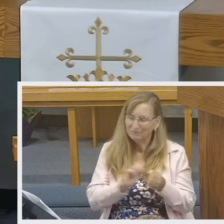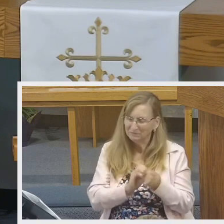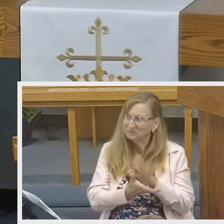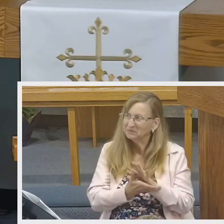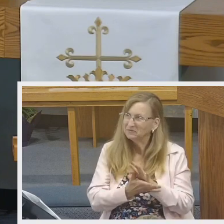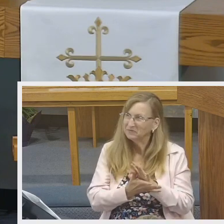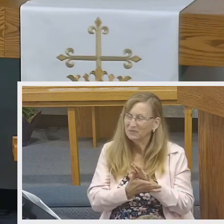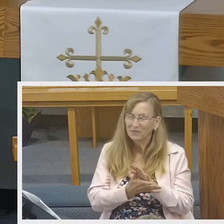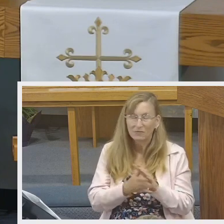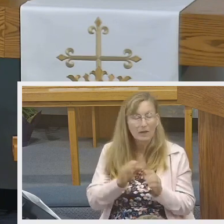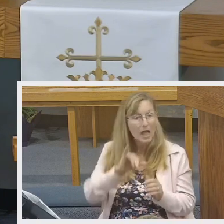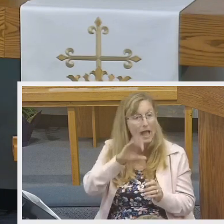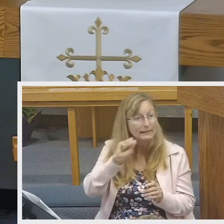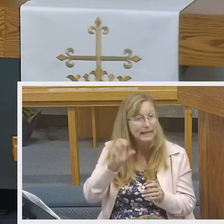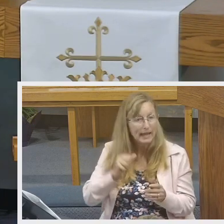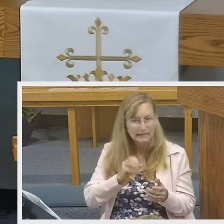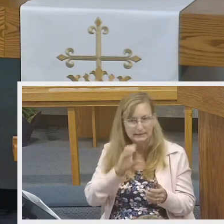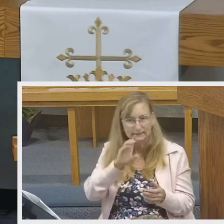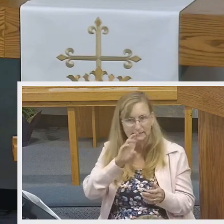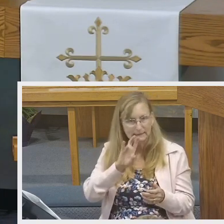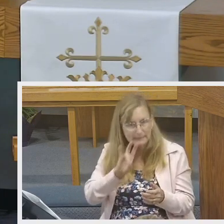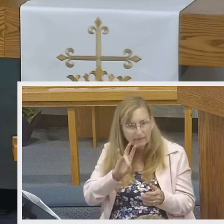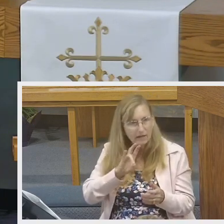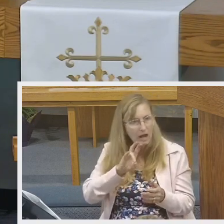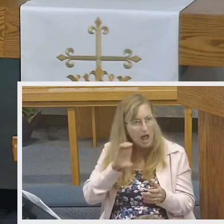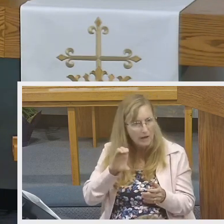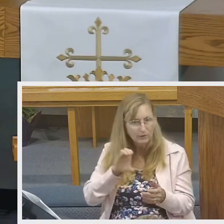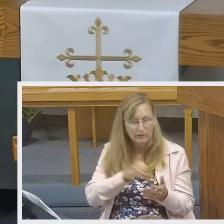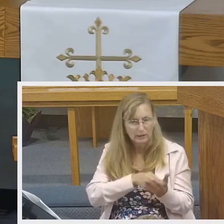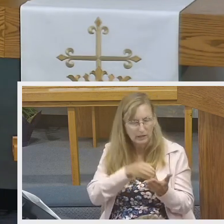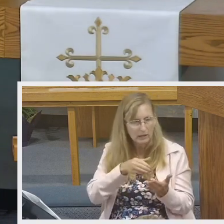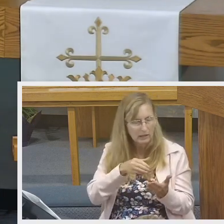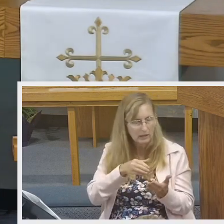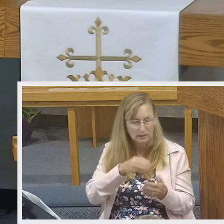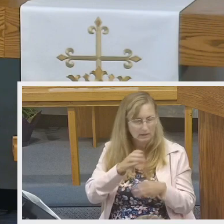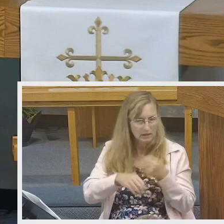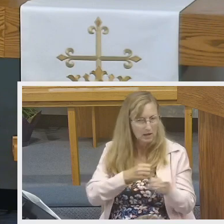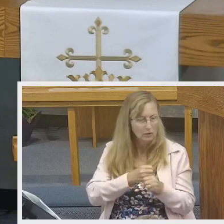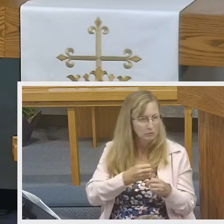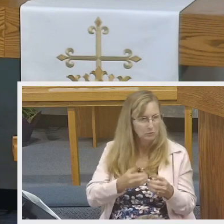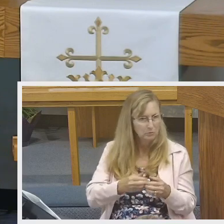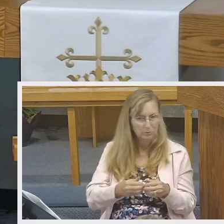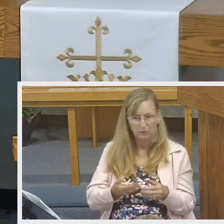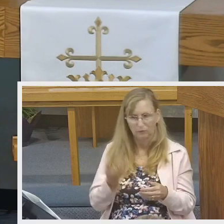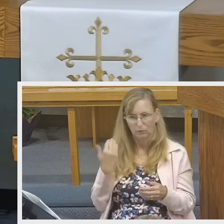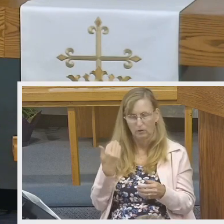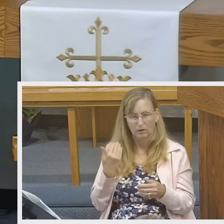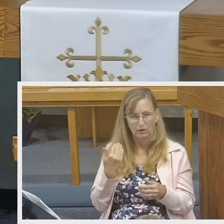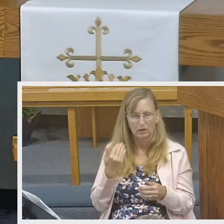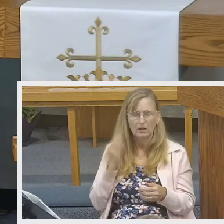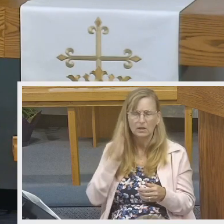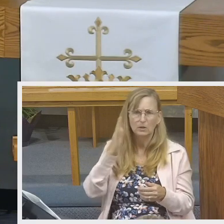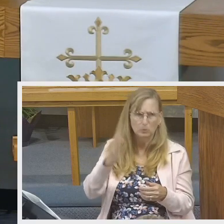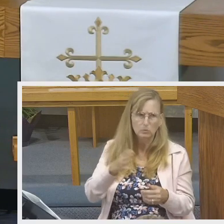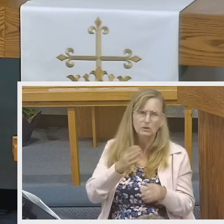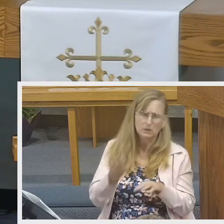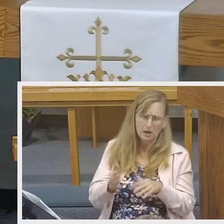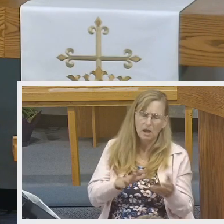Isaiah, 700 years before, had made it very clear that this Messiah was going to die. No question about